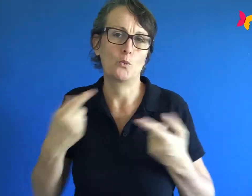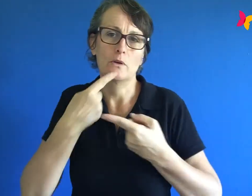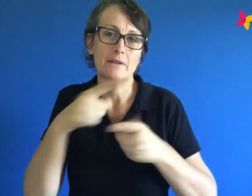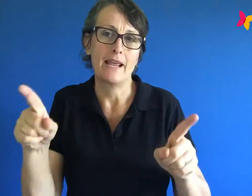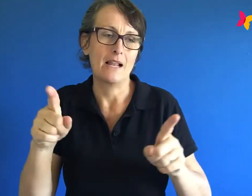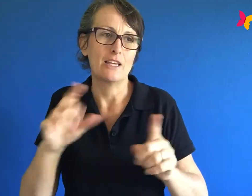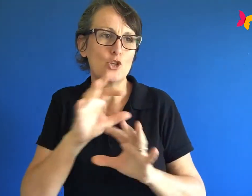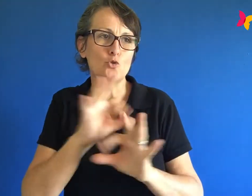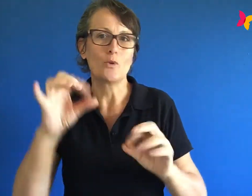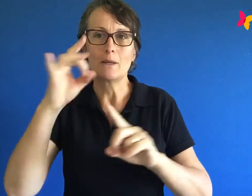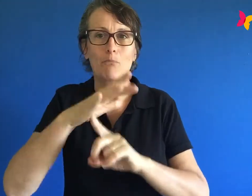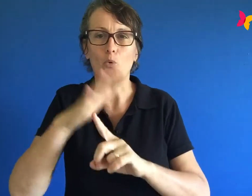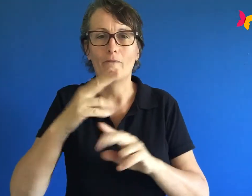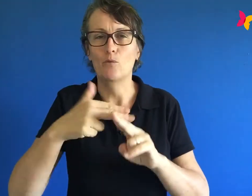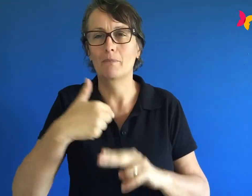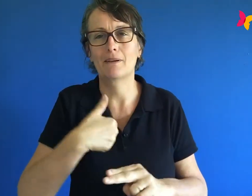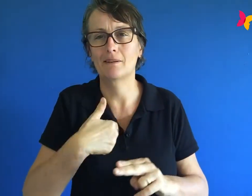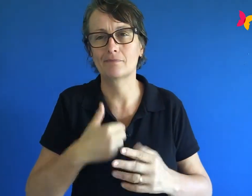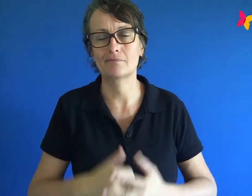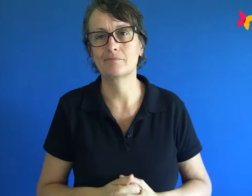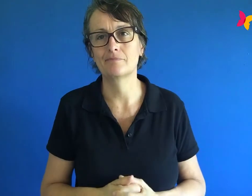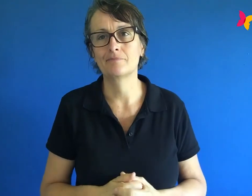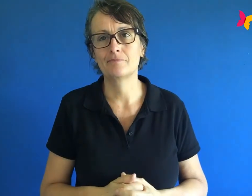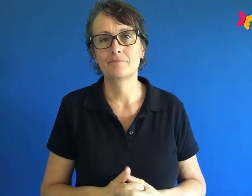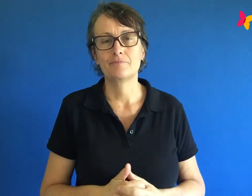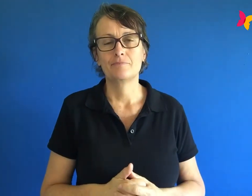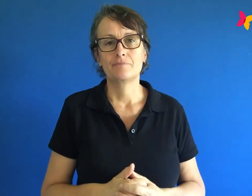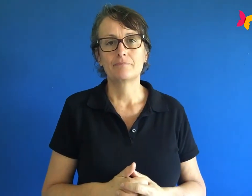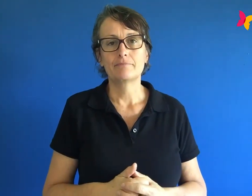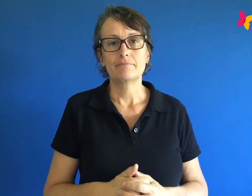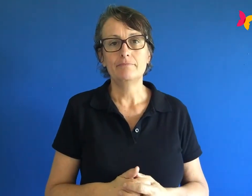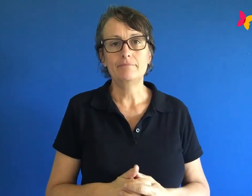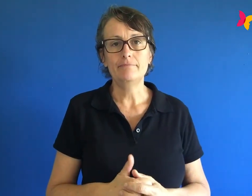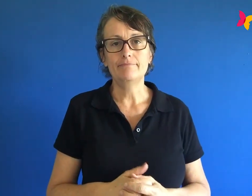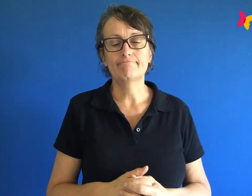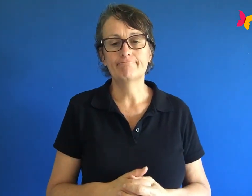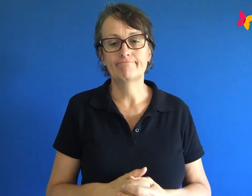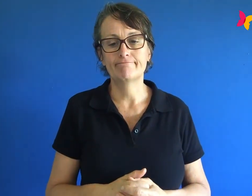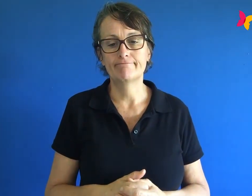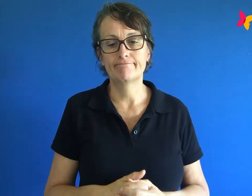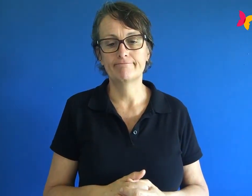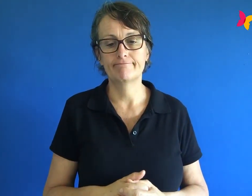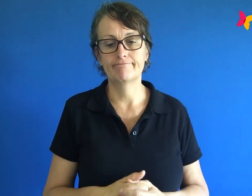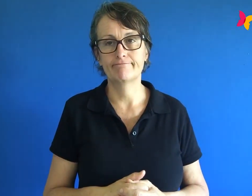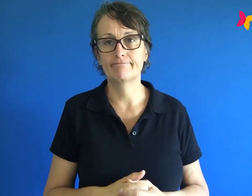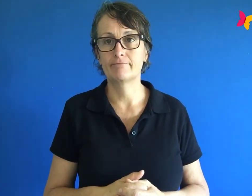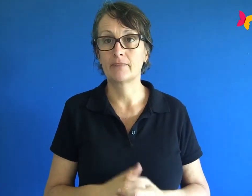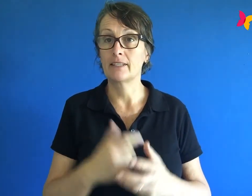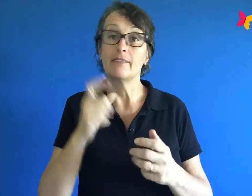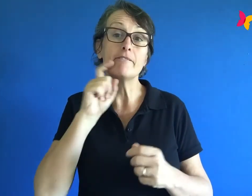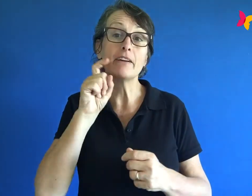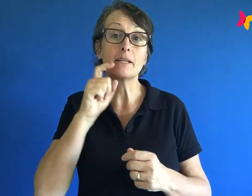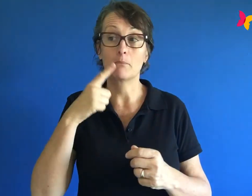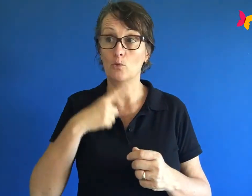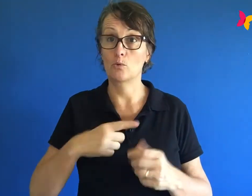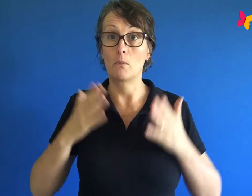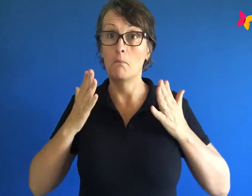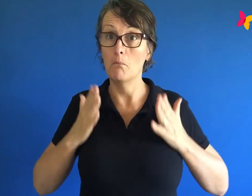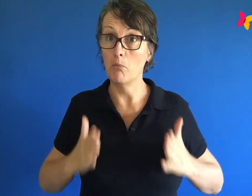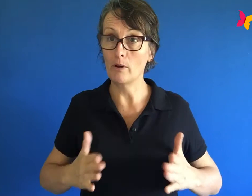It strikes me as odd that when he had a diagnosis that was a physical condition, we were able to